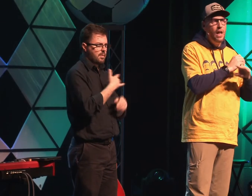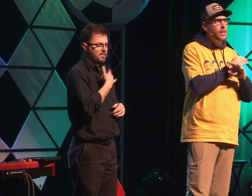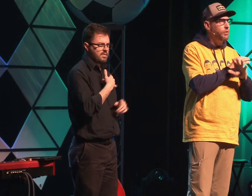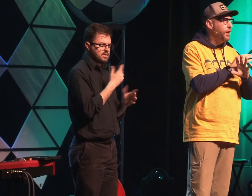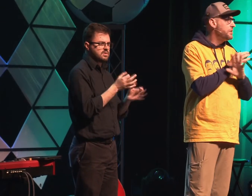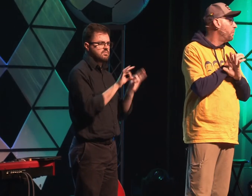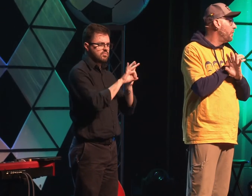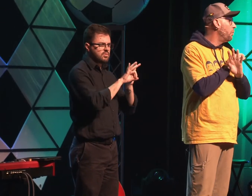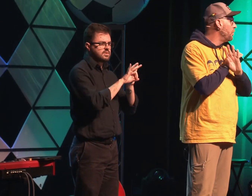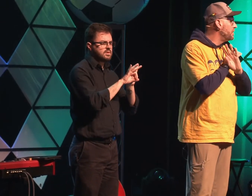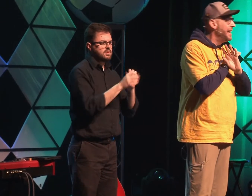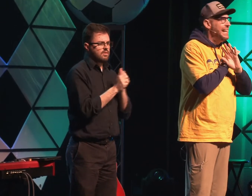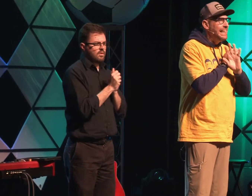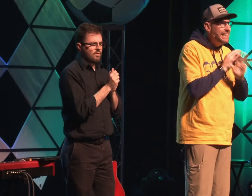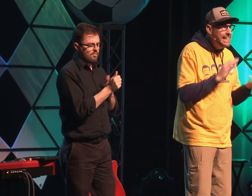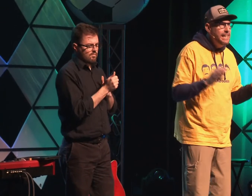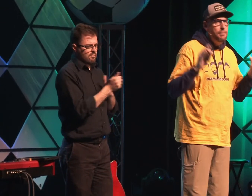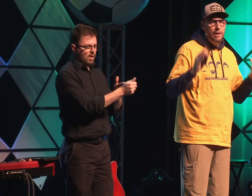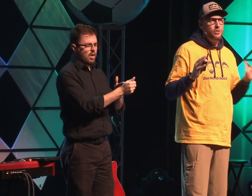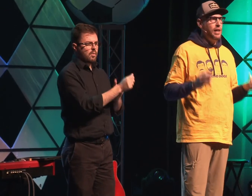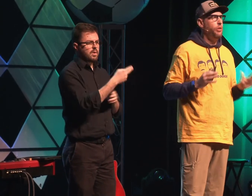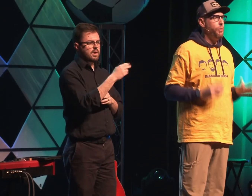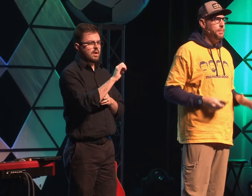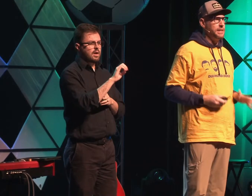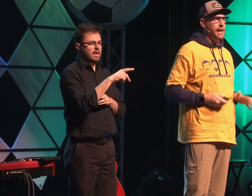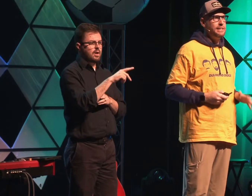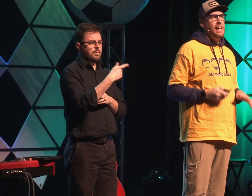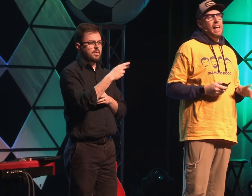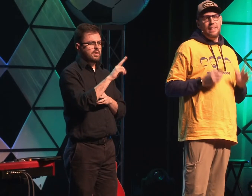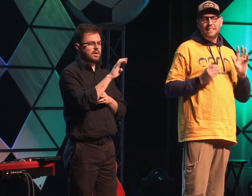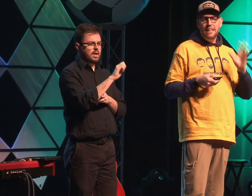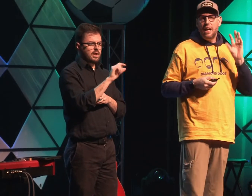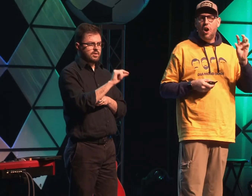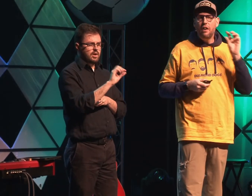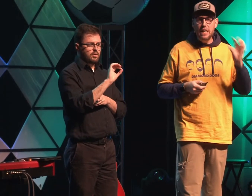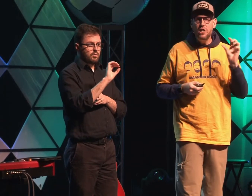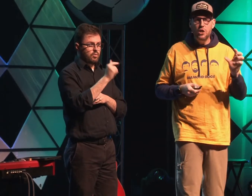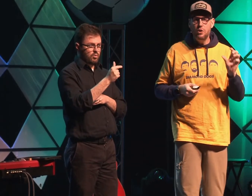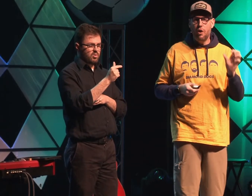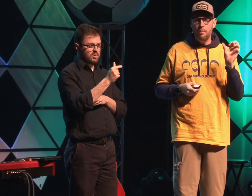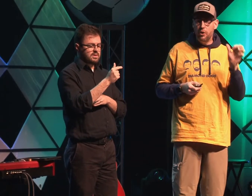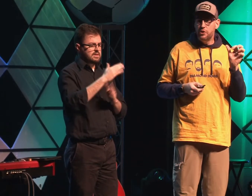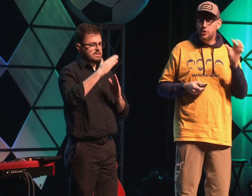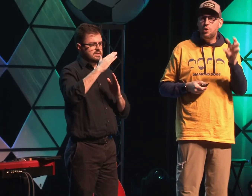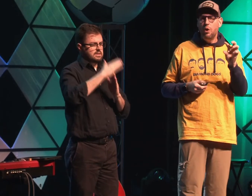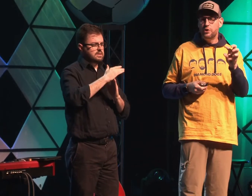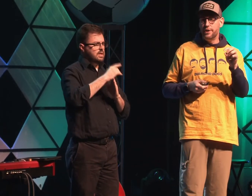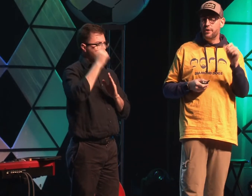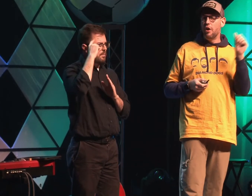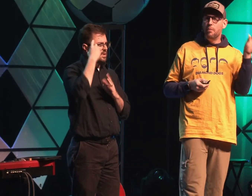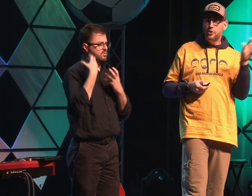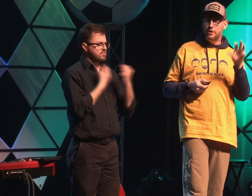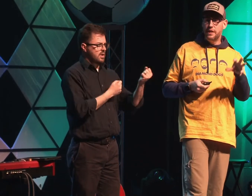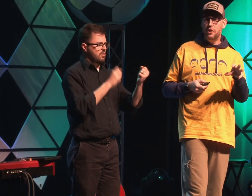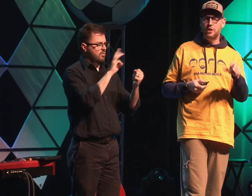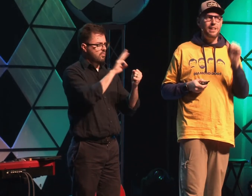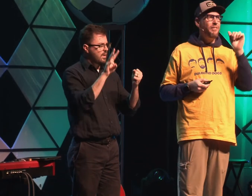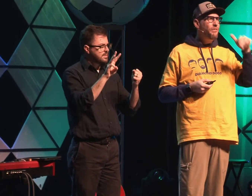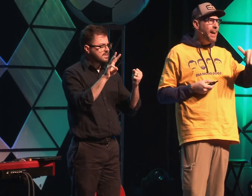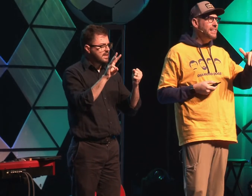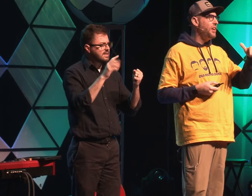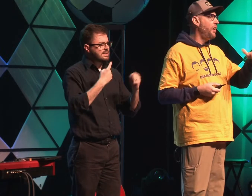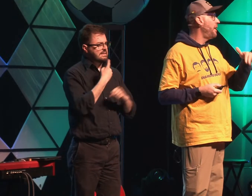nonprofit that runs one of the world's leading mental health websites, they say that our EQ, our emotional quotient, or our emotional